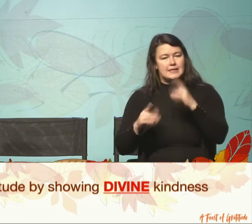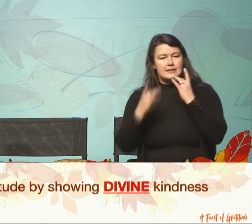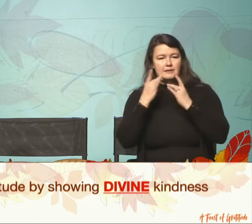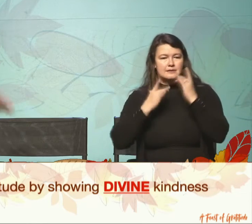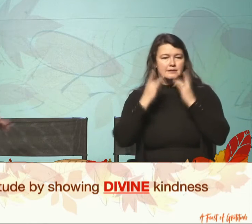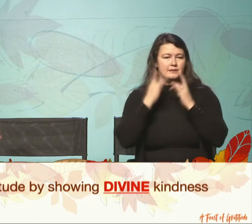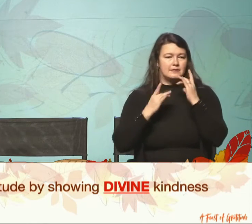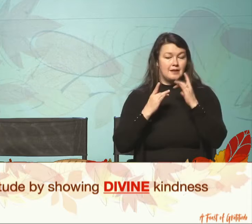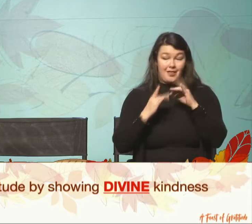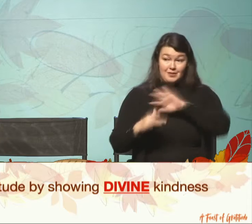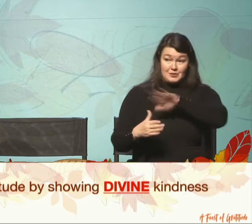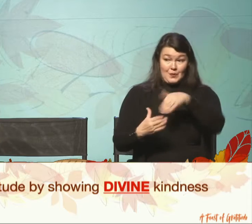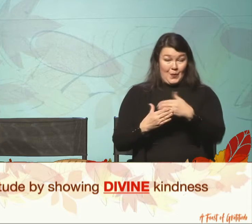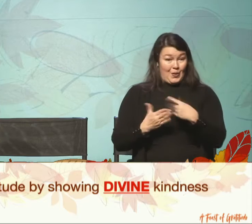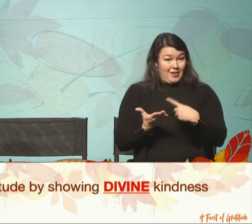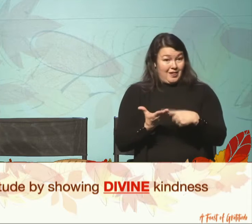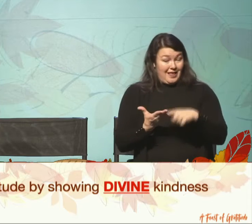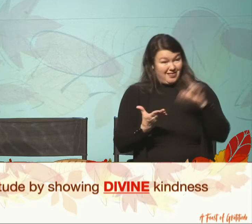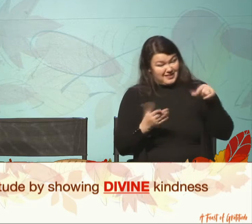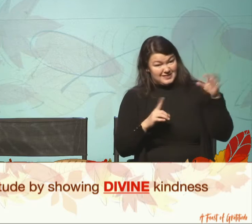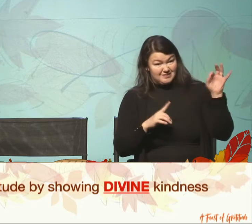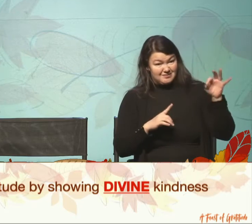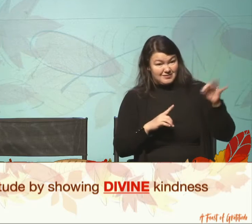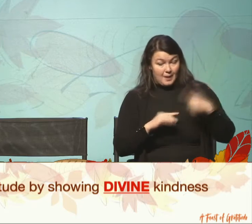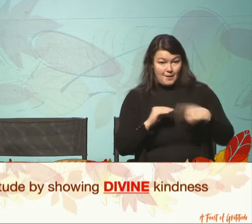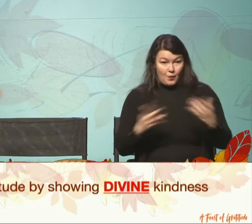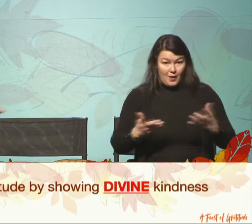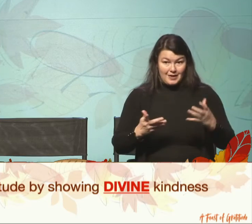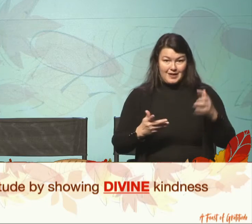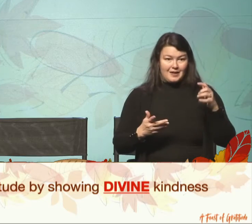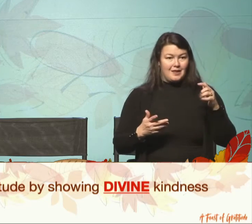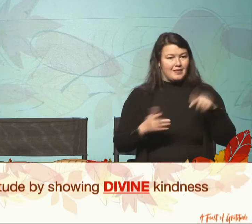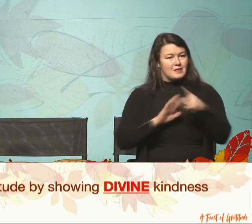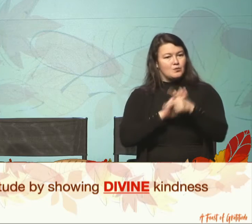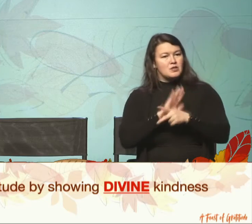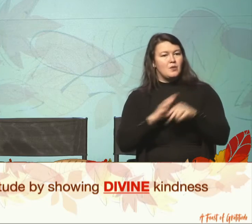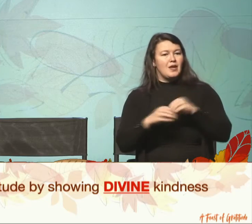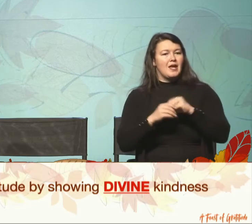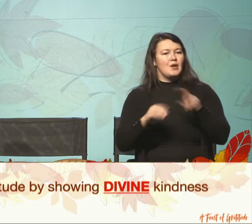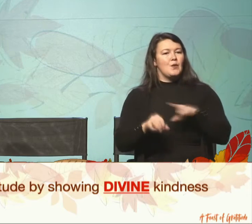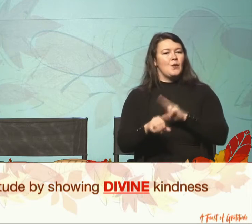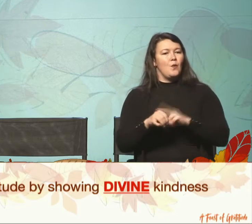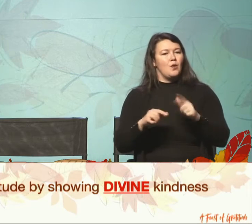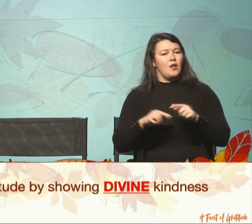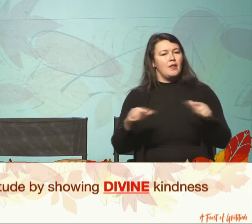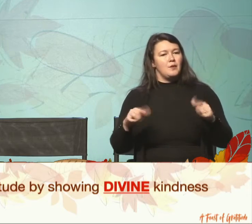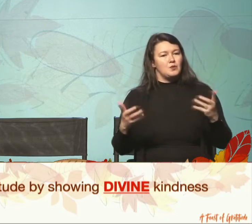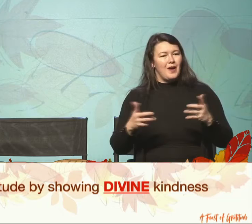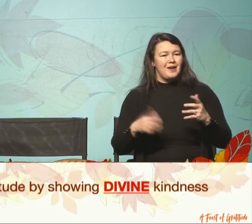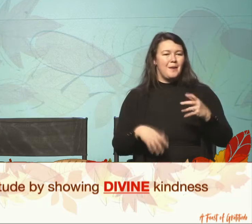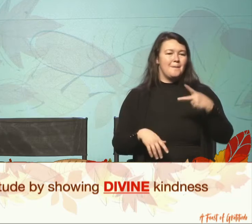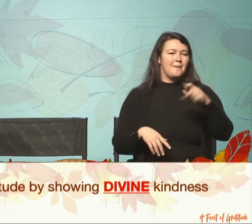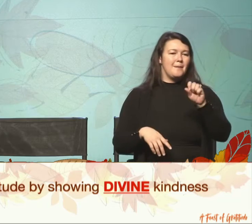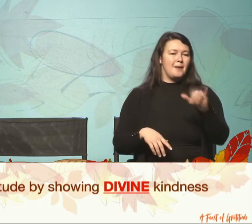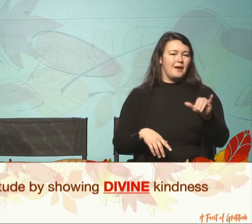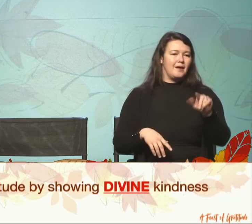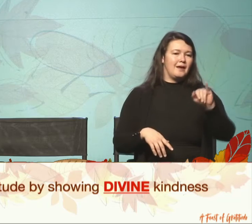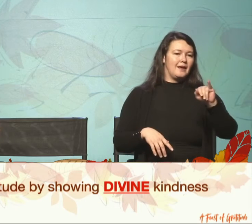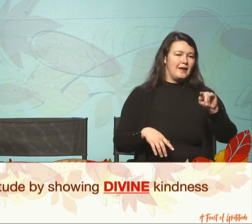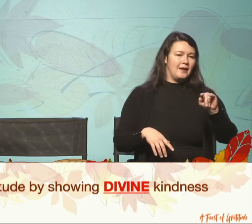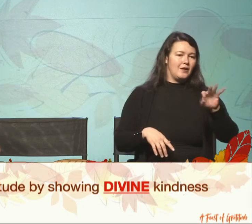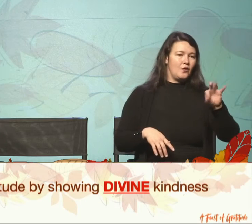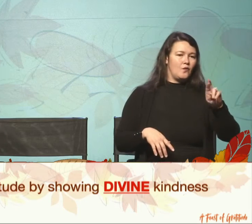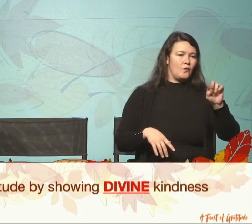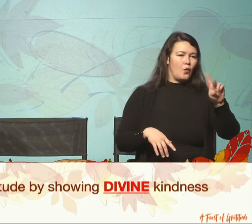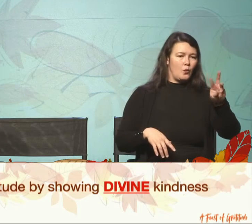whole talk is really about this principle in normal language of paying it forward, right? Like